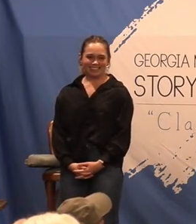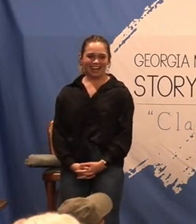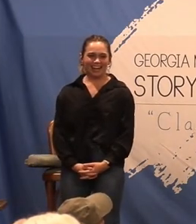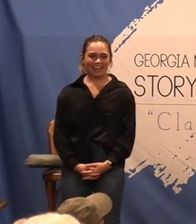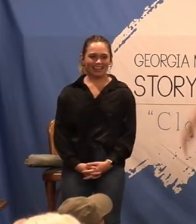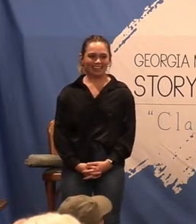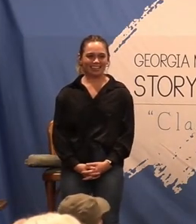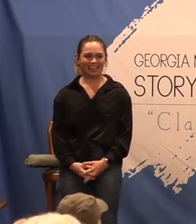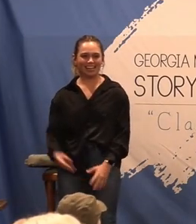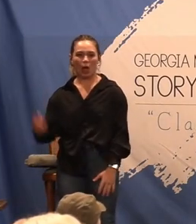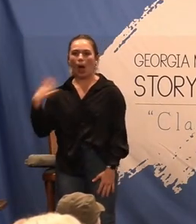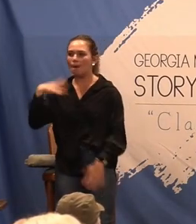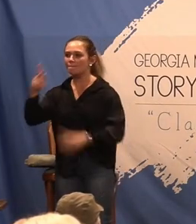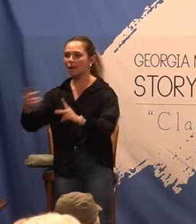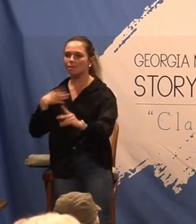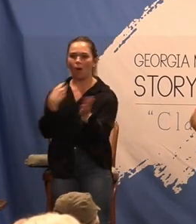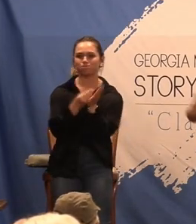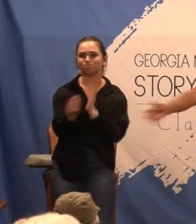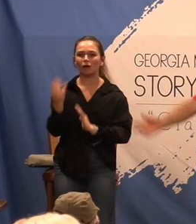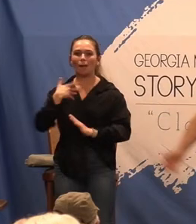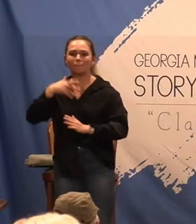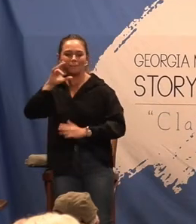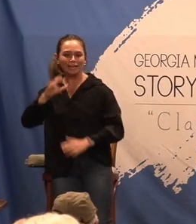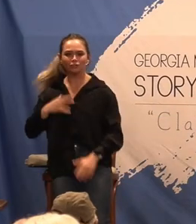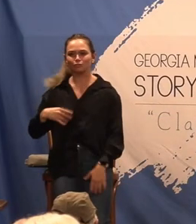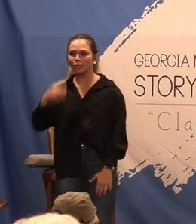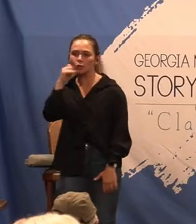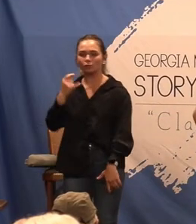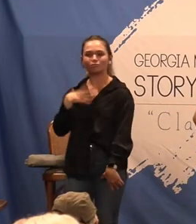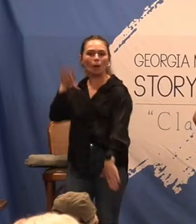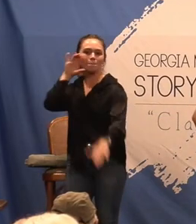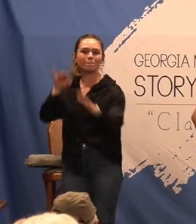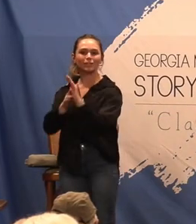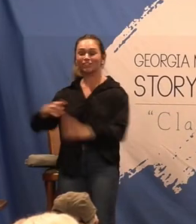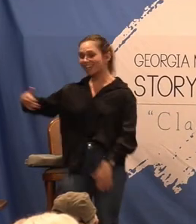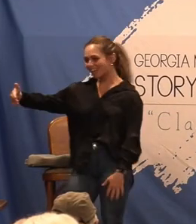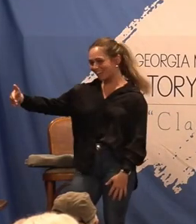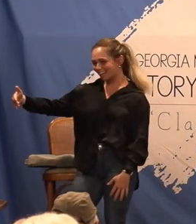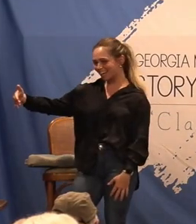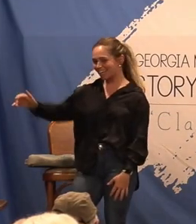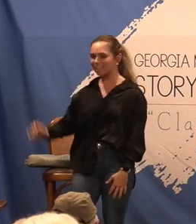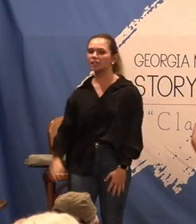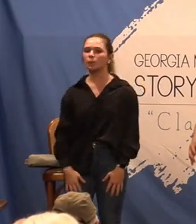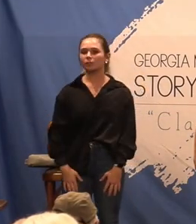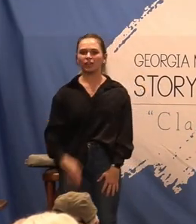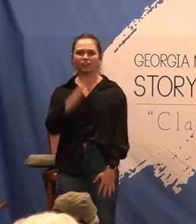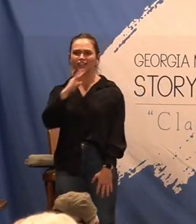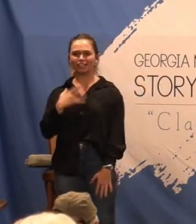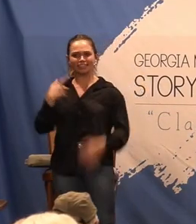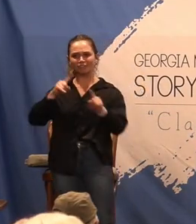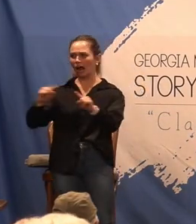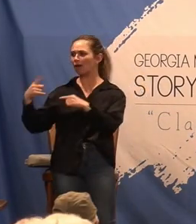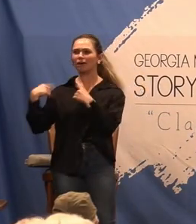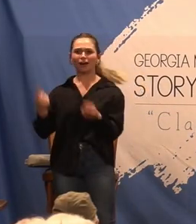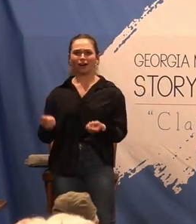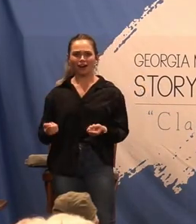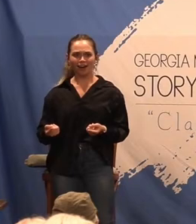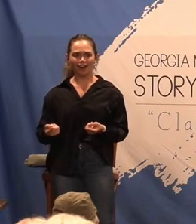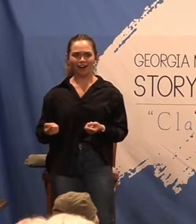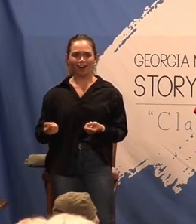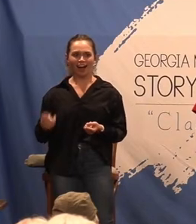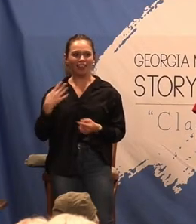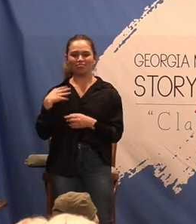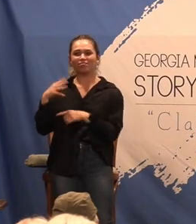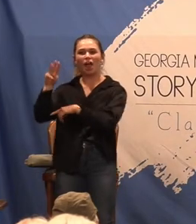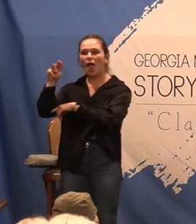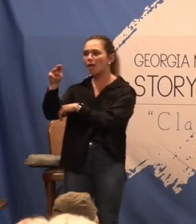Guys are buying me drinks. Girls are taking pictures with me. That never happened to me before. The